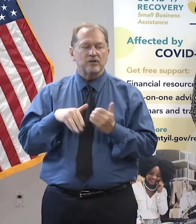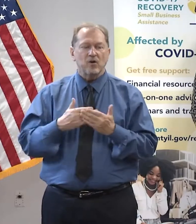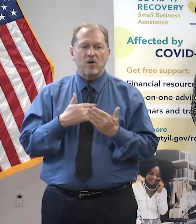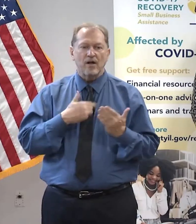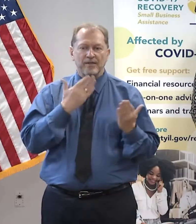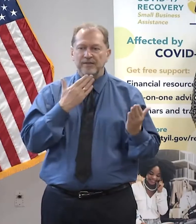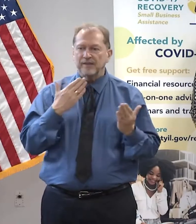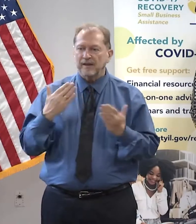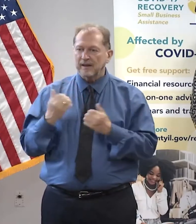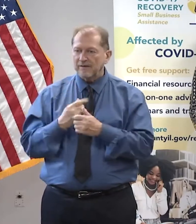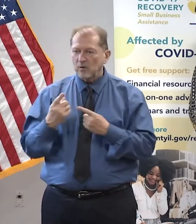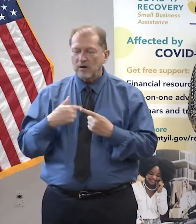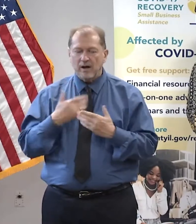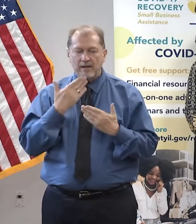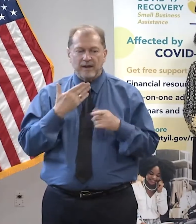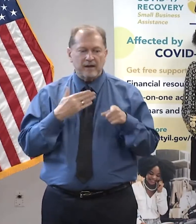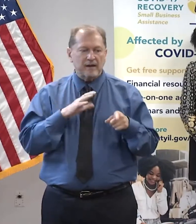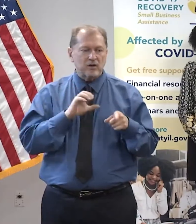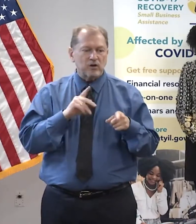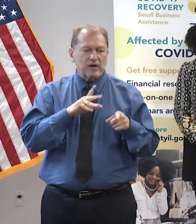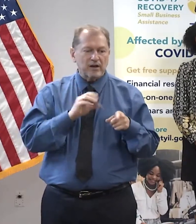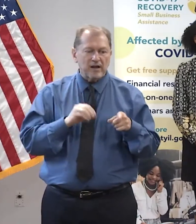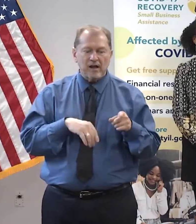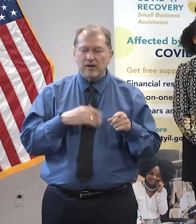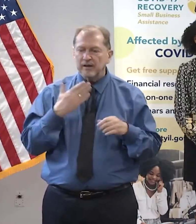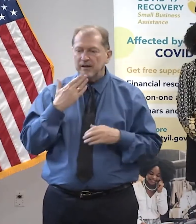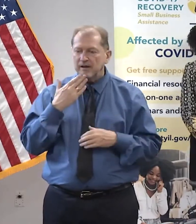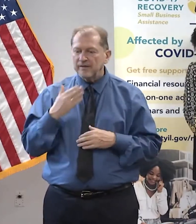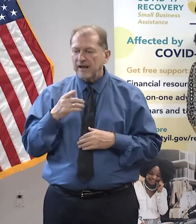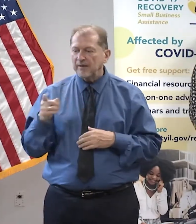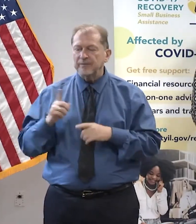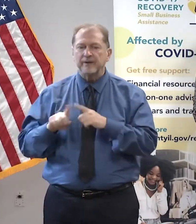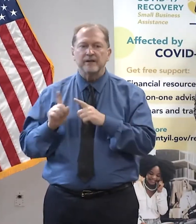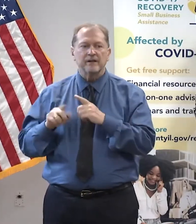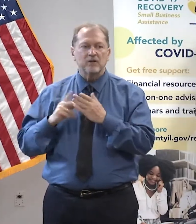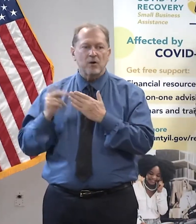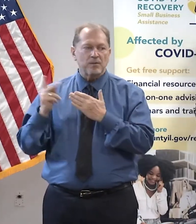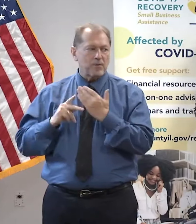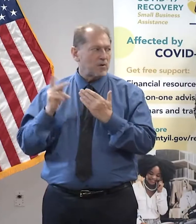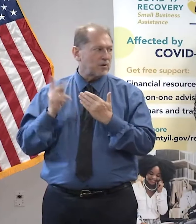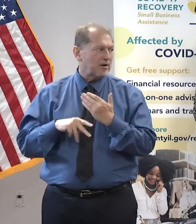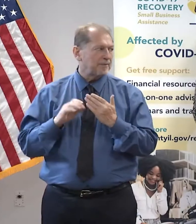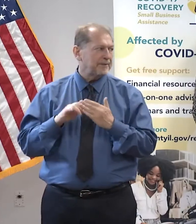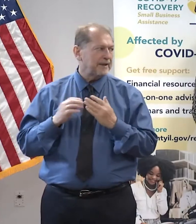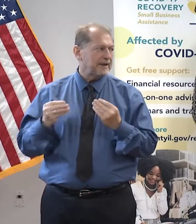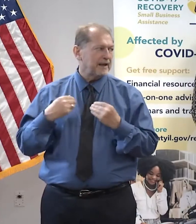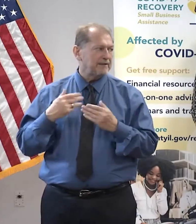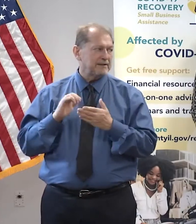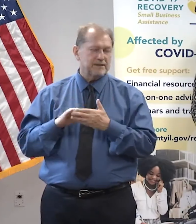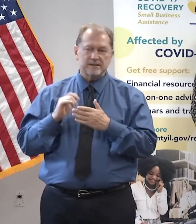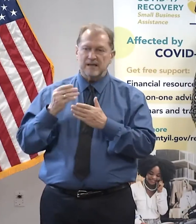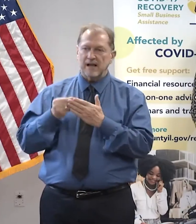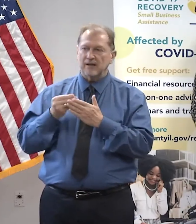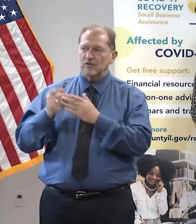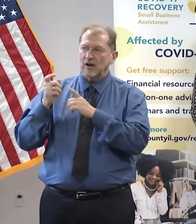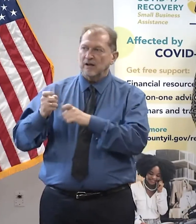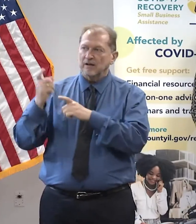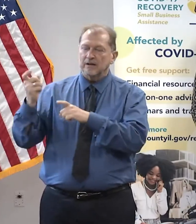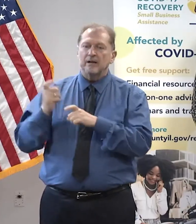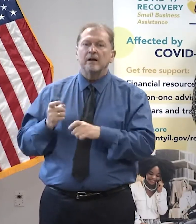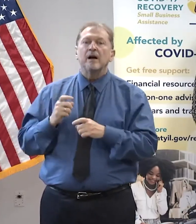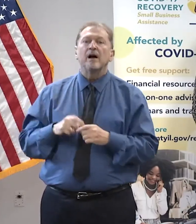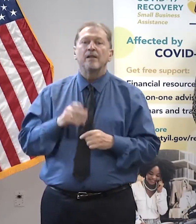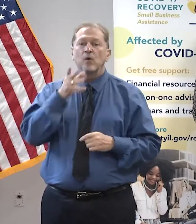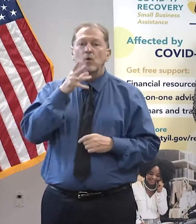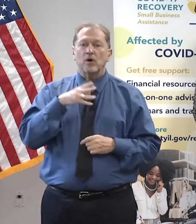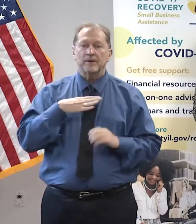everyone, thank Cook County, thank all of the program that gave us this grant, the Women's Business Development